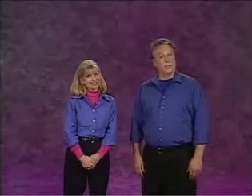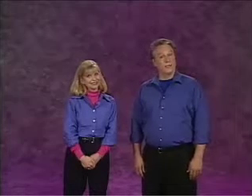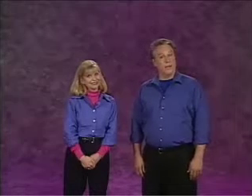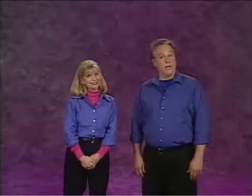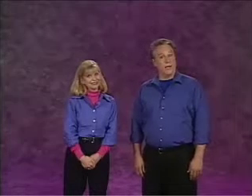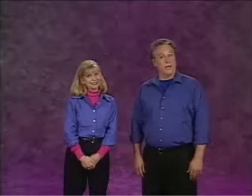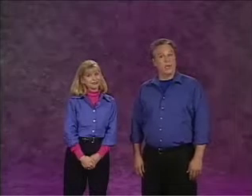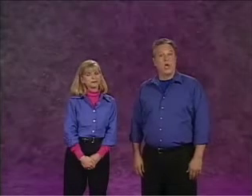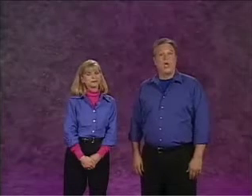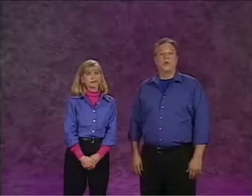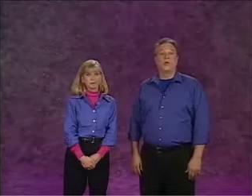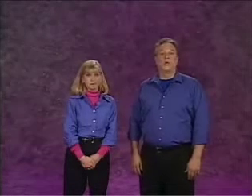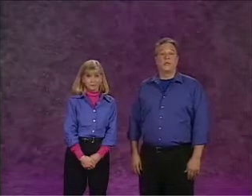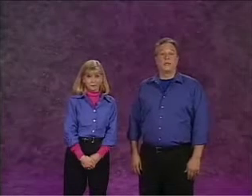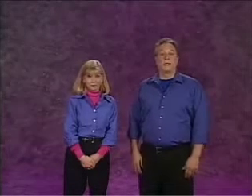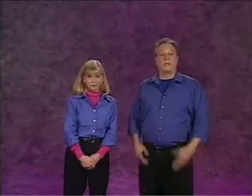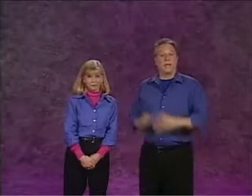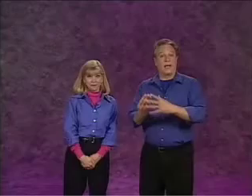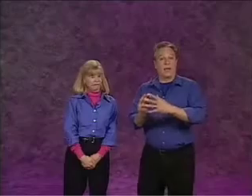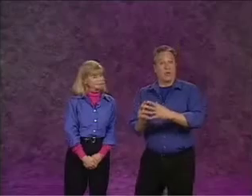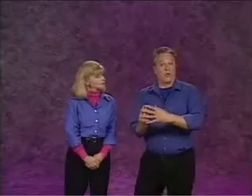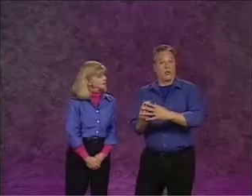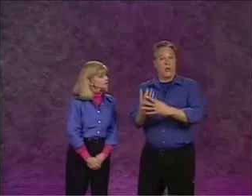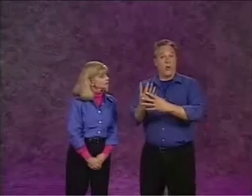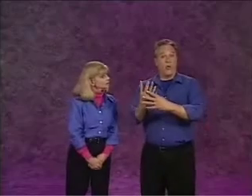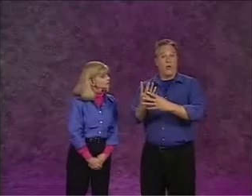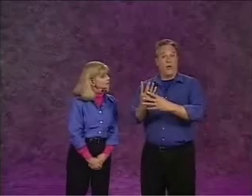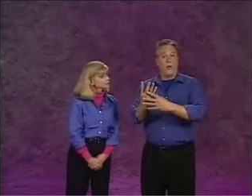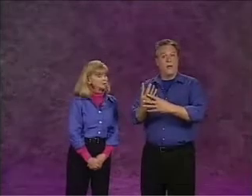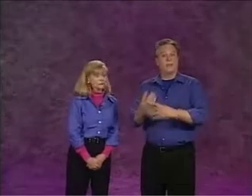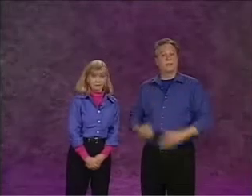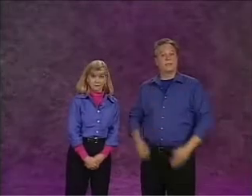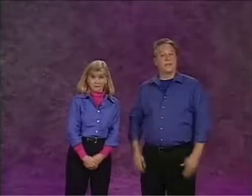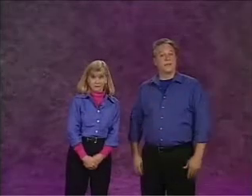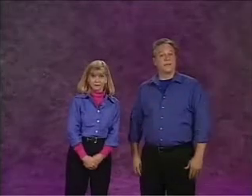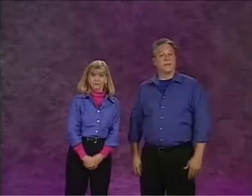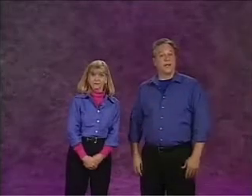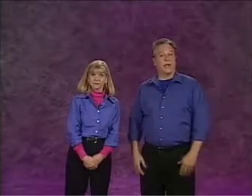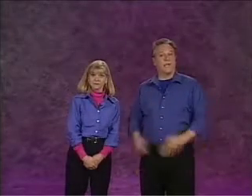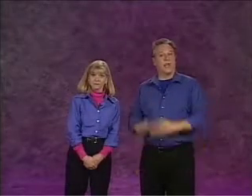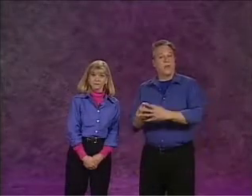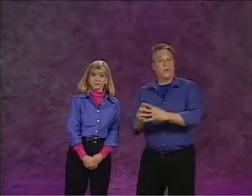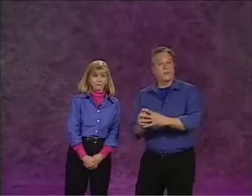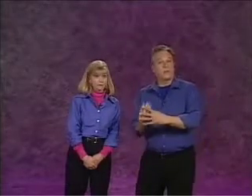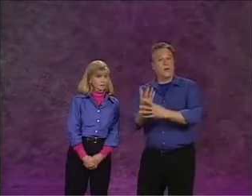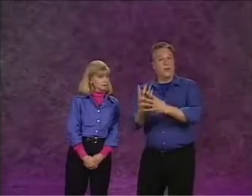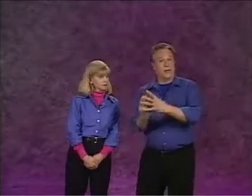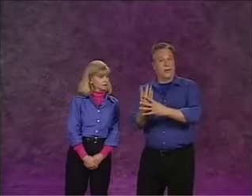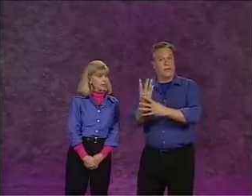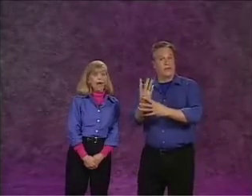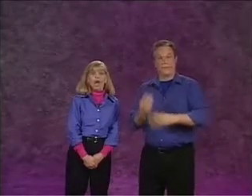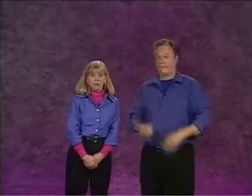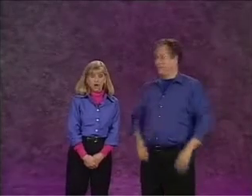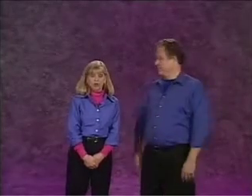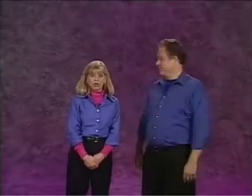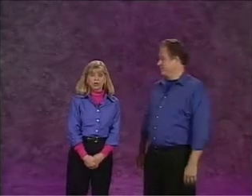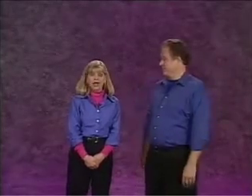to mind. You learned that signing grow makes us think of the sign for spring, because new